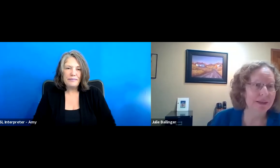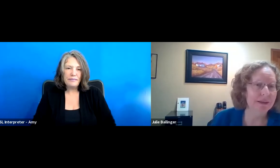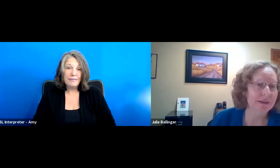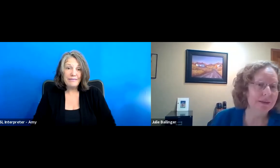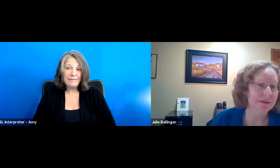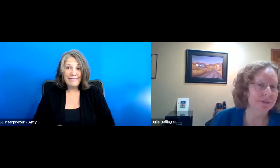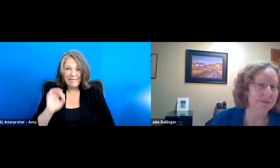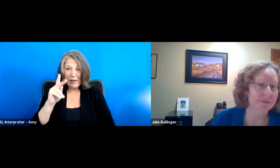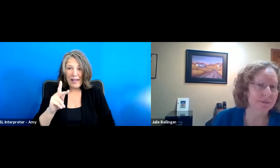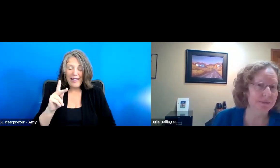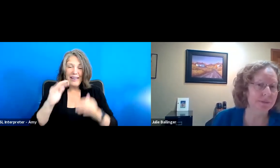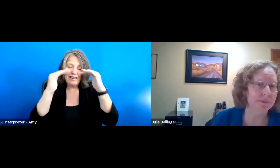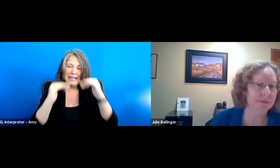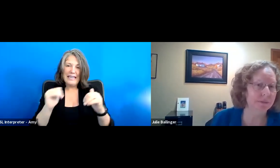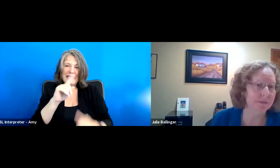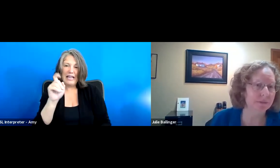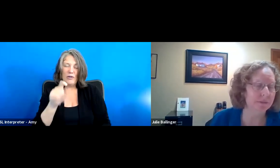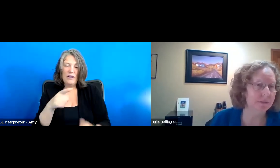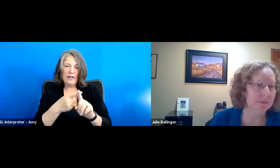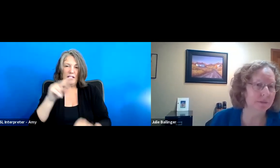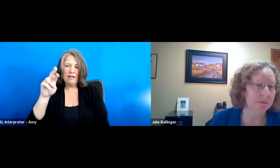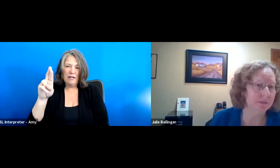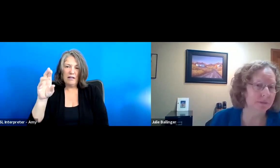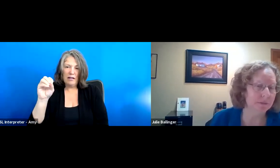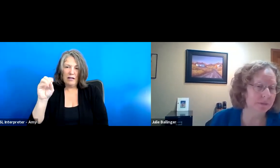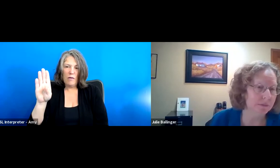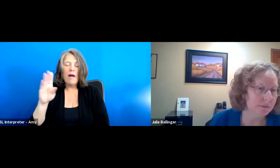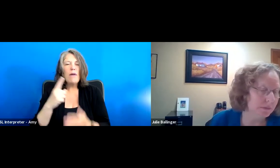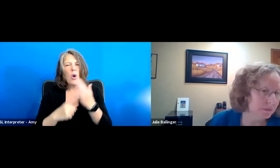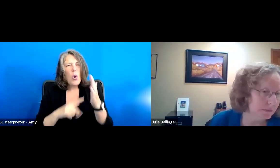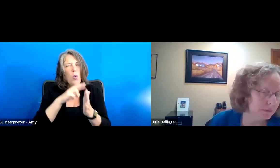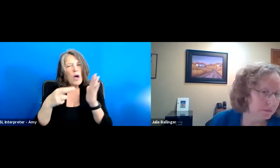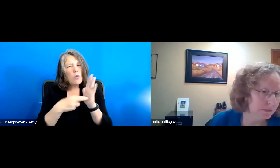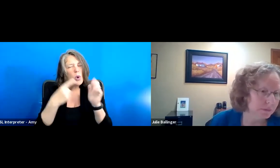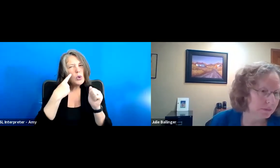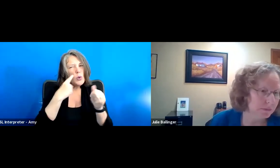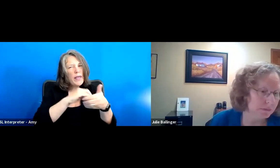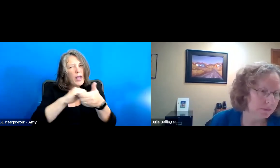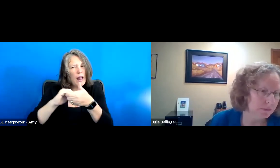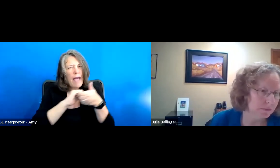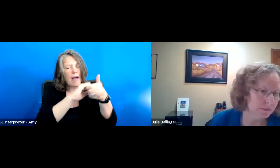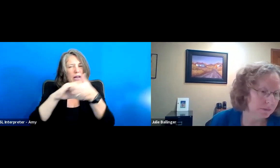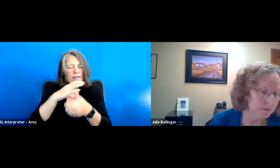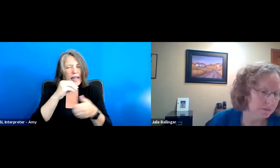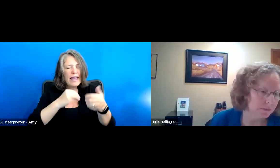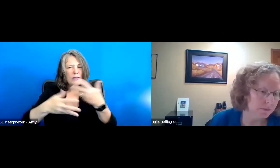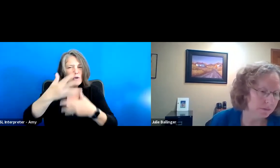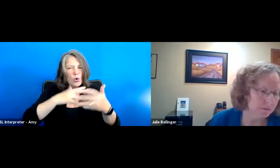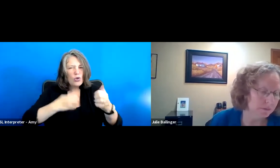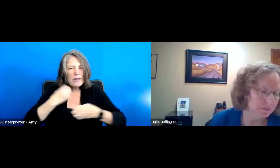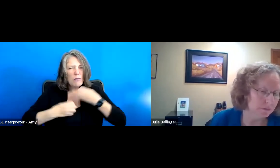All right, the next question comes from Rob. What role do you think collaborative and social emotional